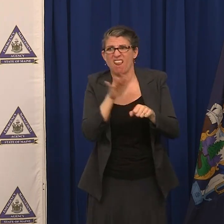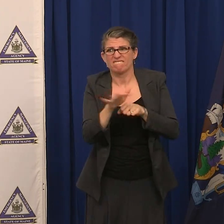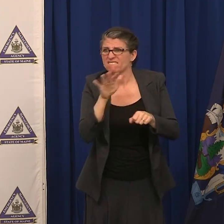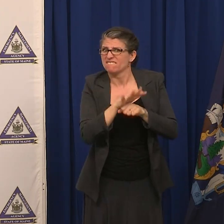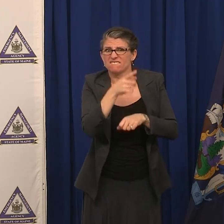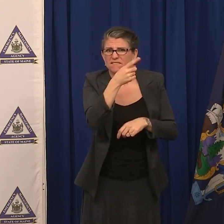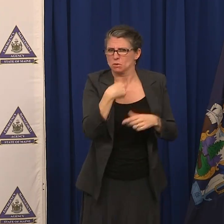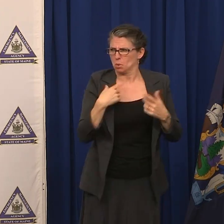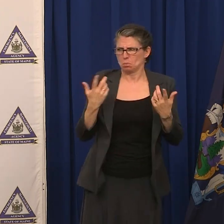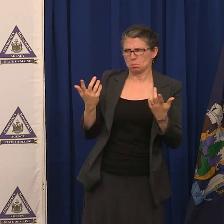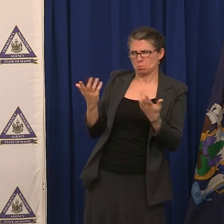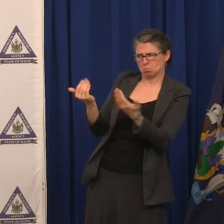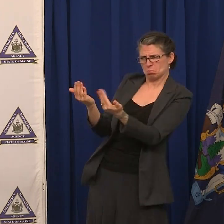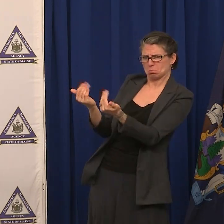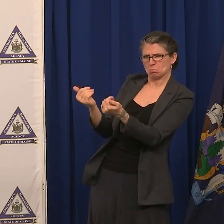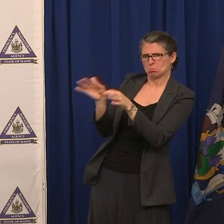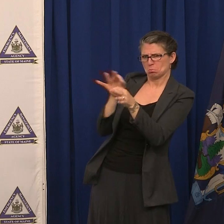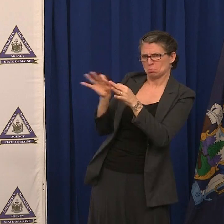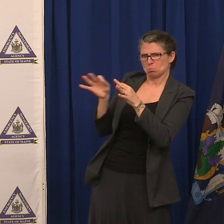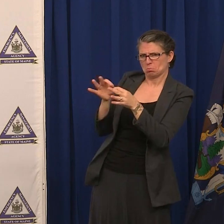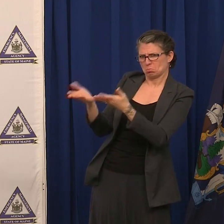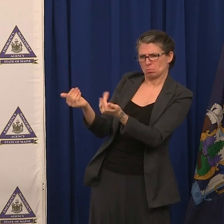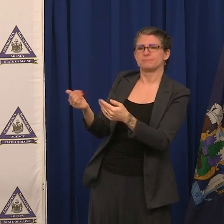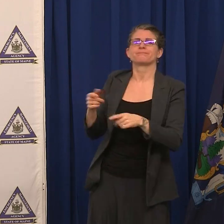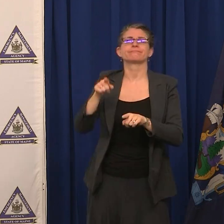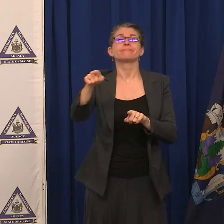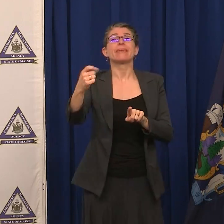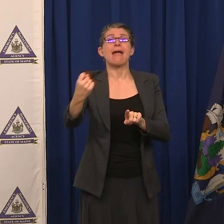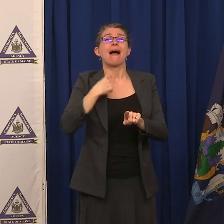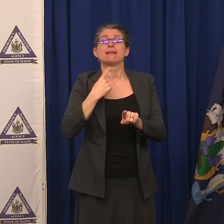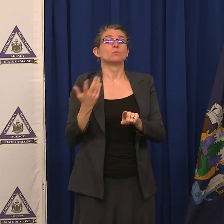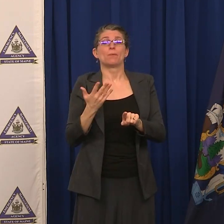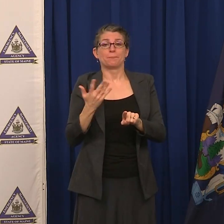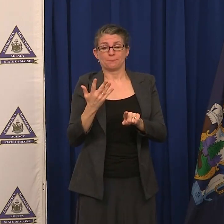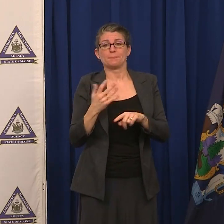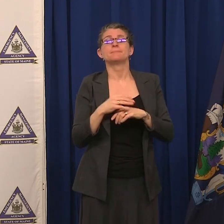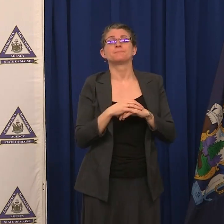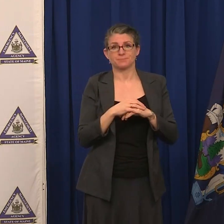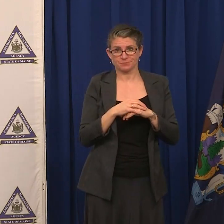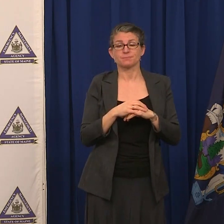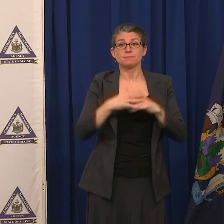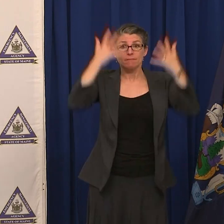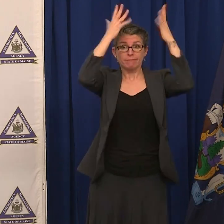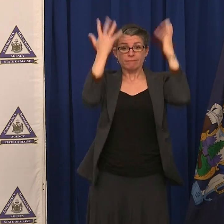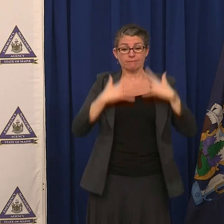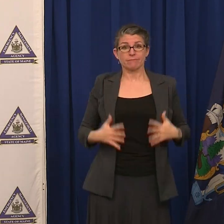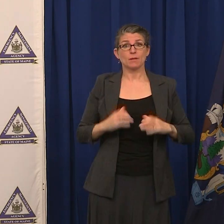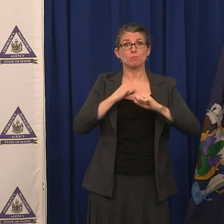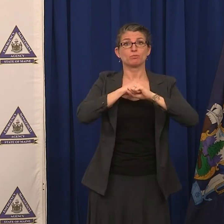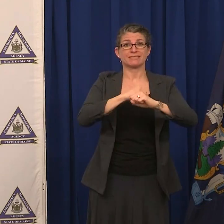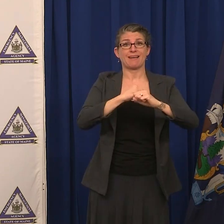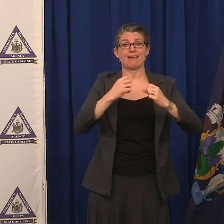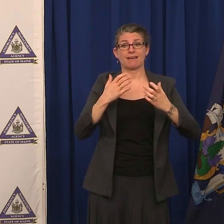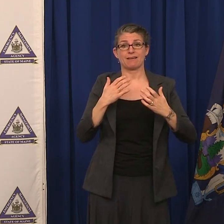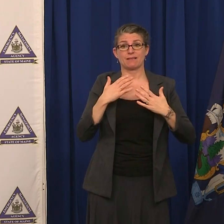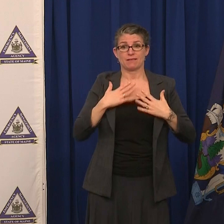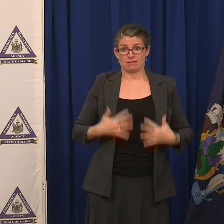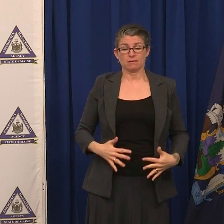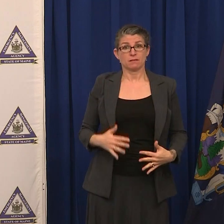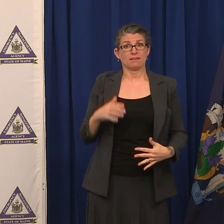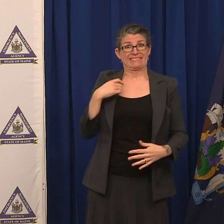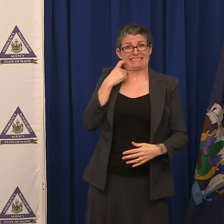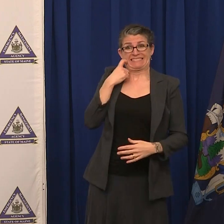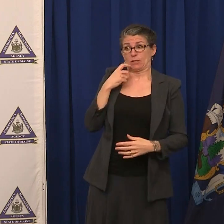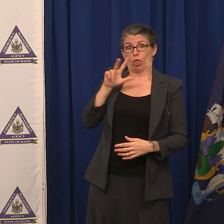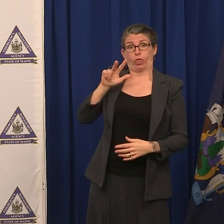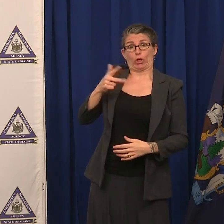Michael's question is regarding PPE and whether even with these additional allotments of PPE, we will be where we